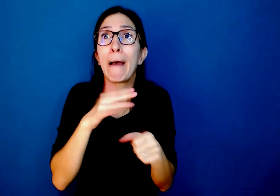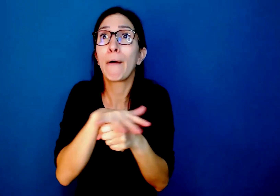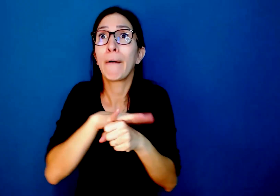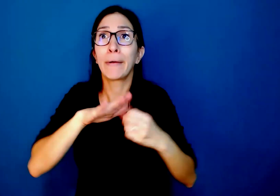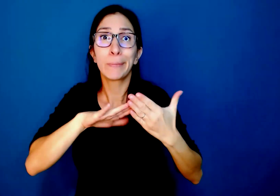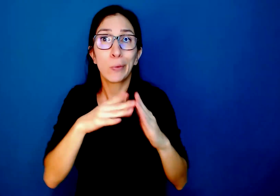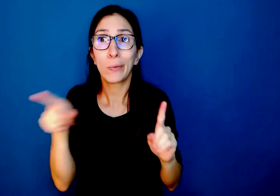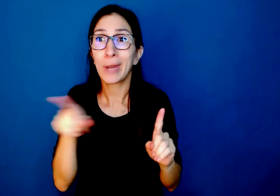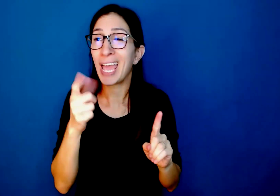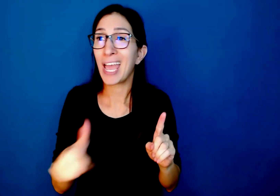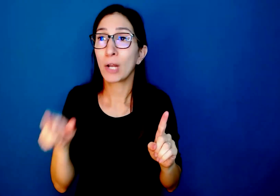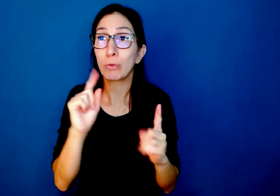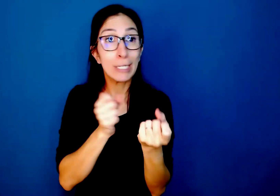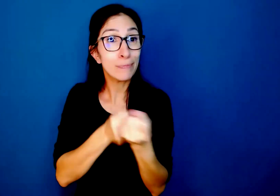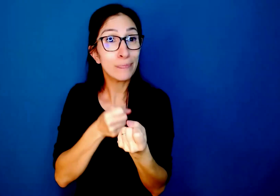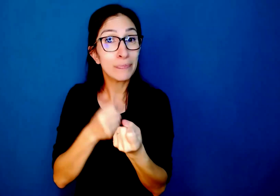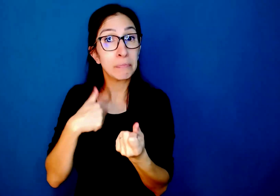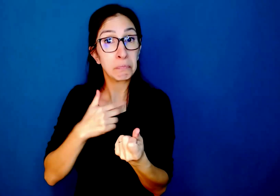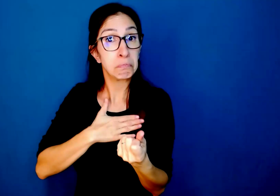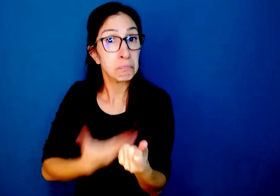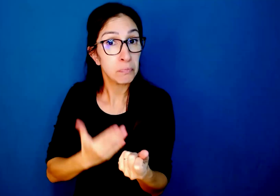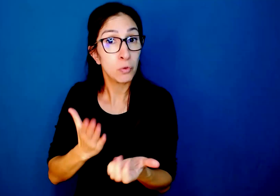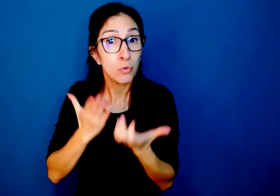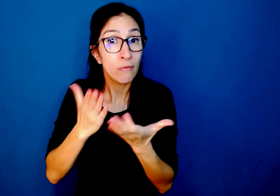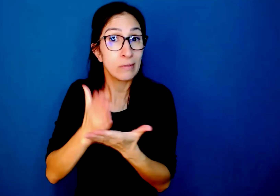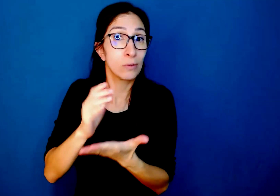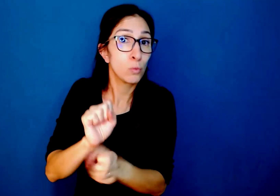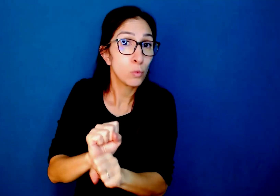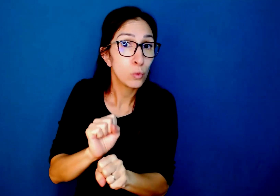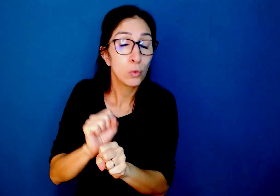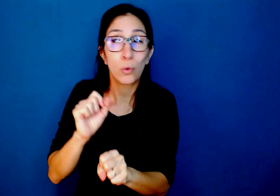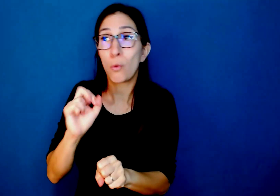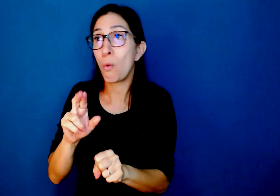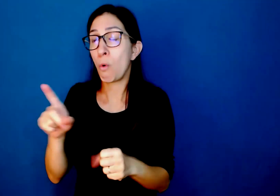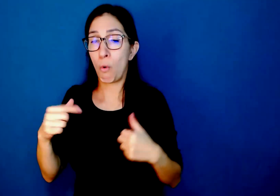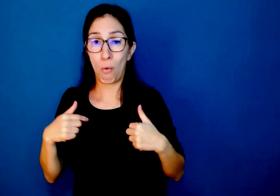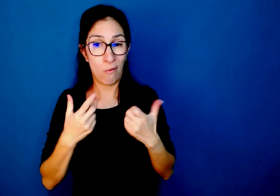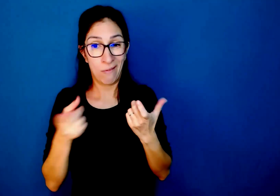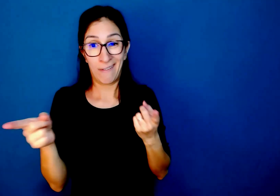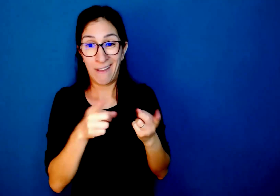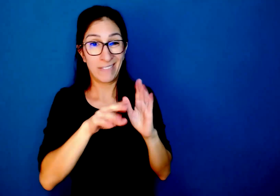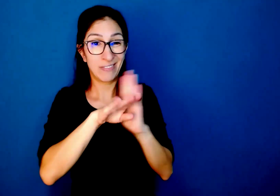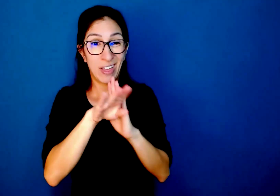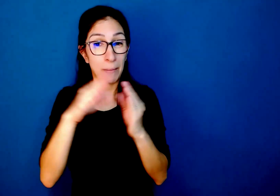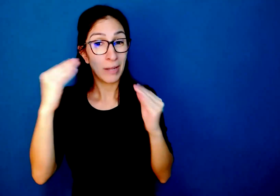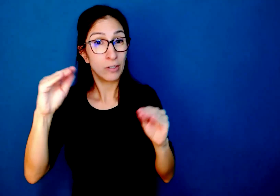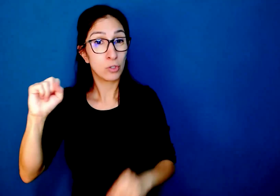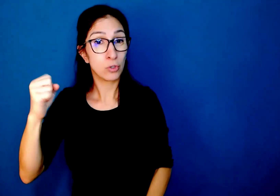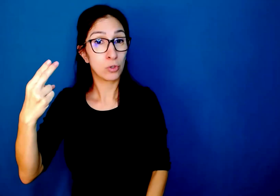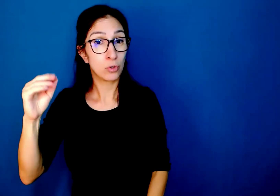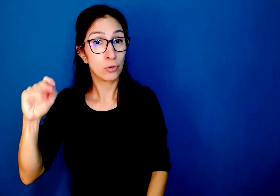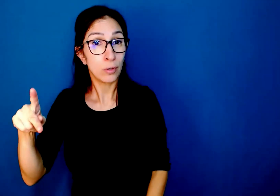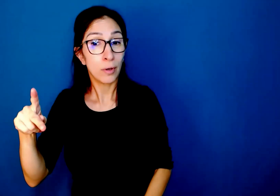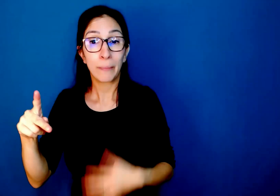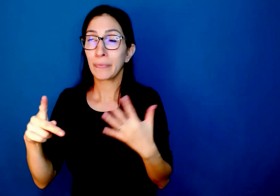needs some work done, or, if you have development shops, because the web